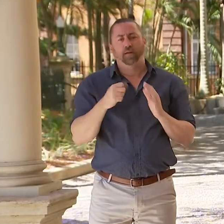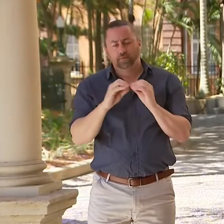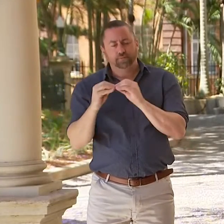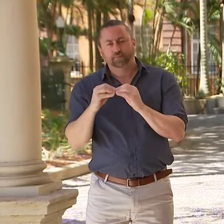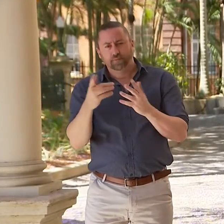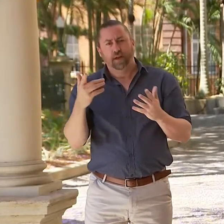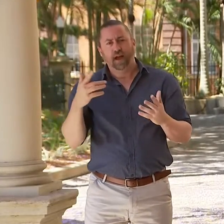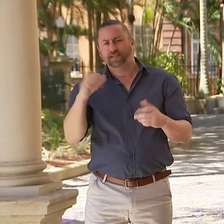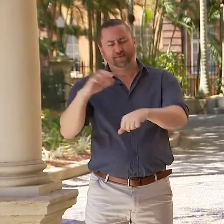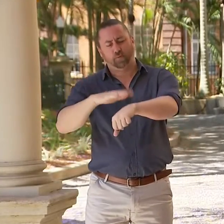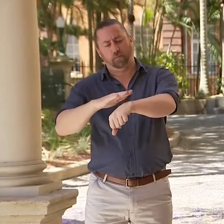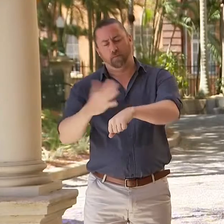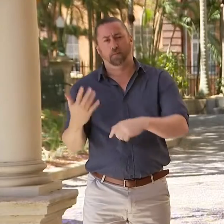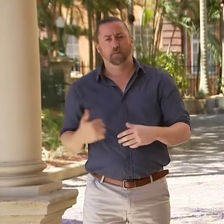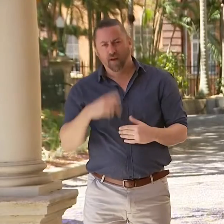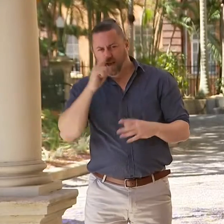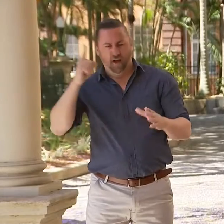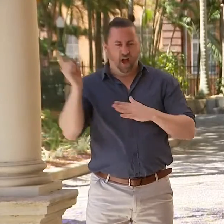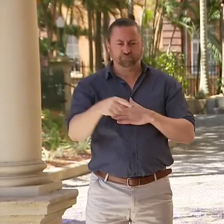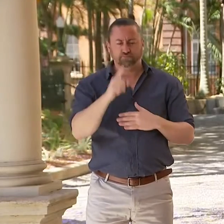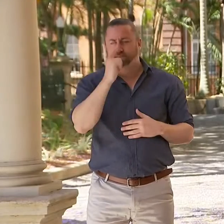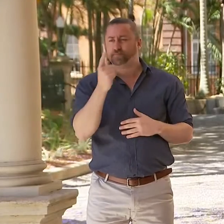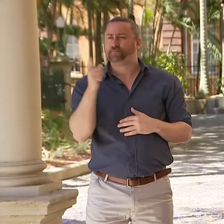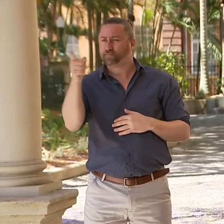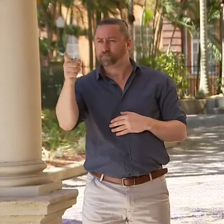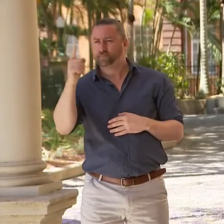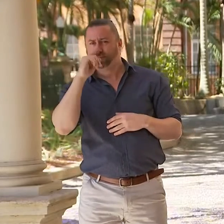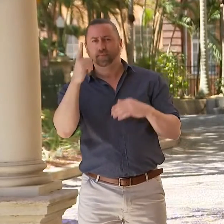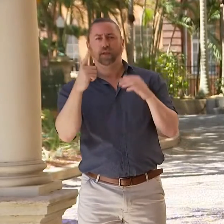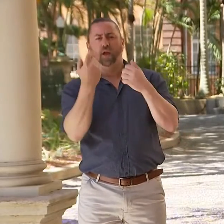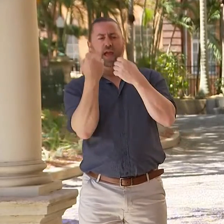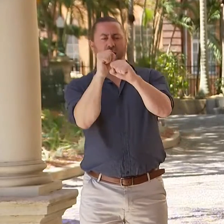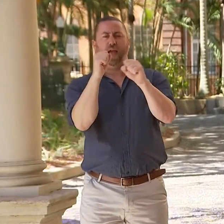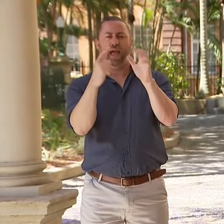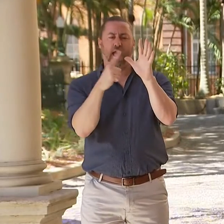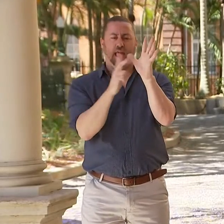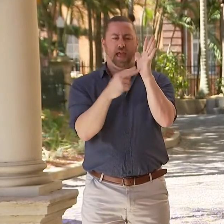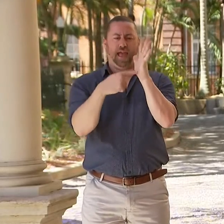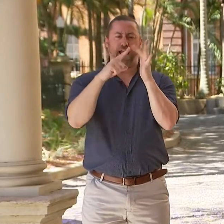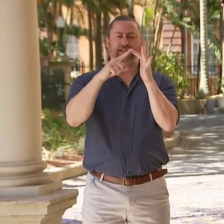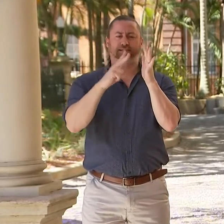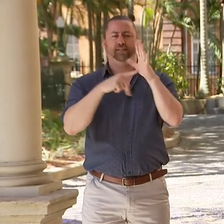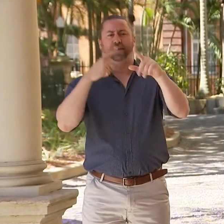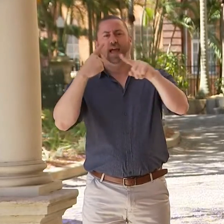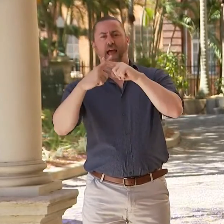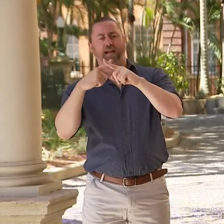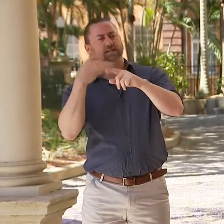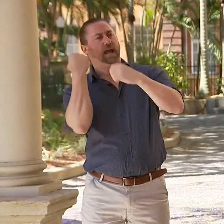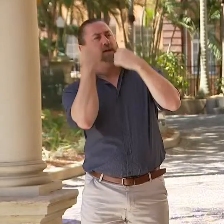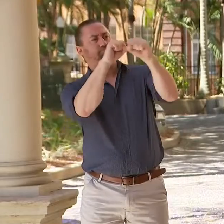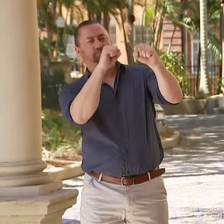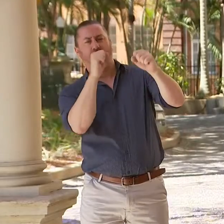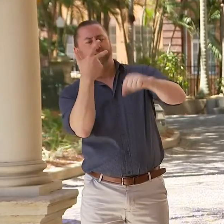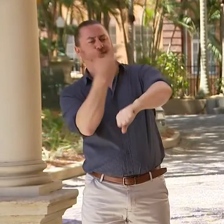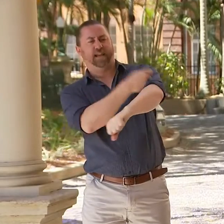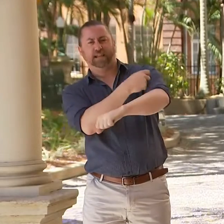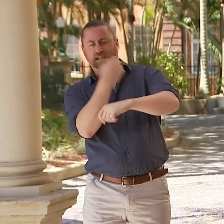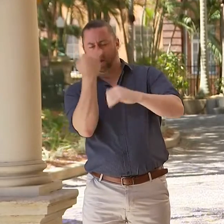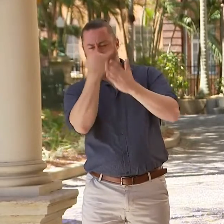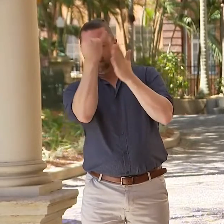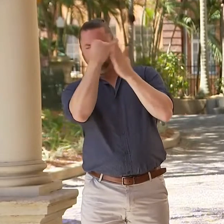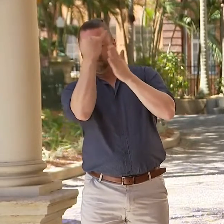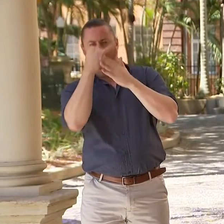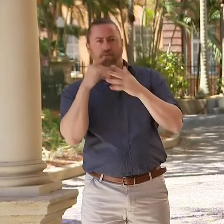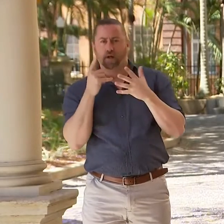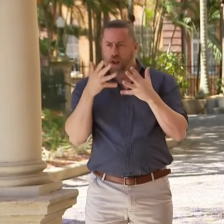tiny number. What the specific message is like anti-vaxxer staff are allowed to be going to work at the moment with a mask. Is that happening?